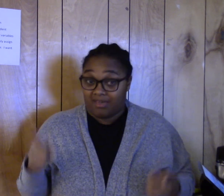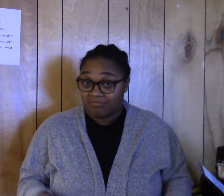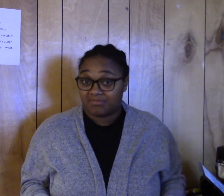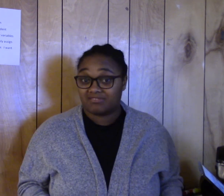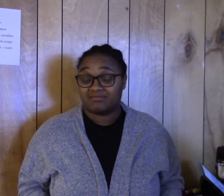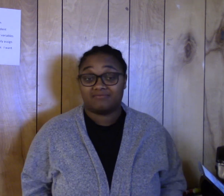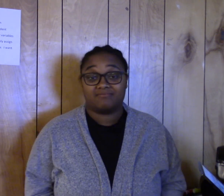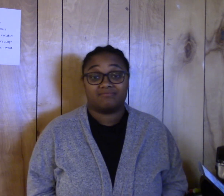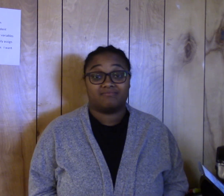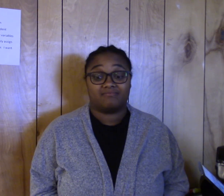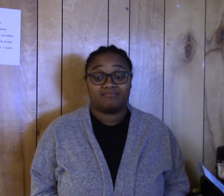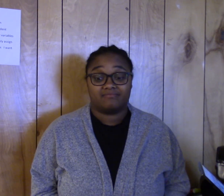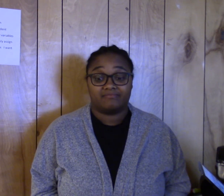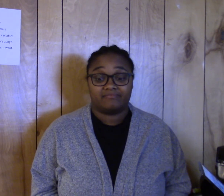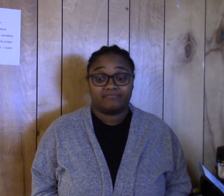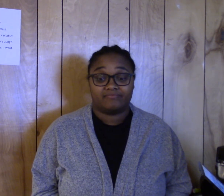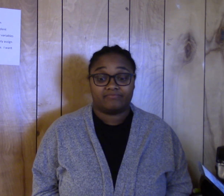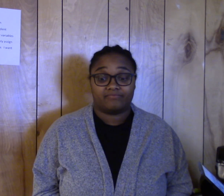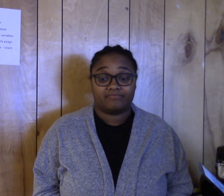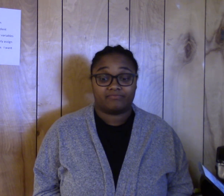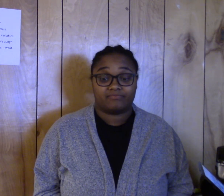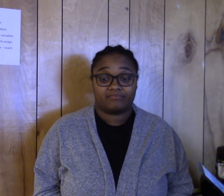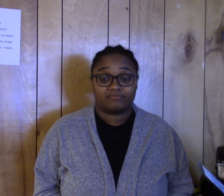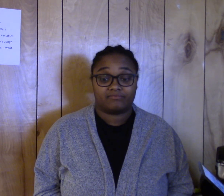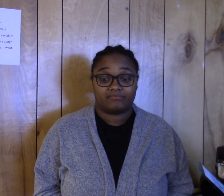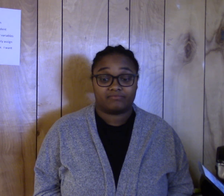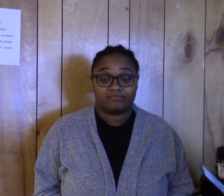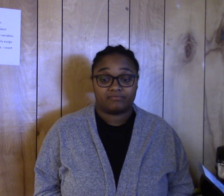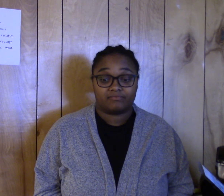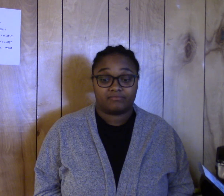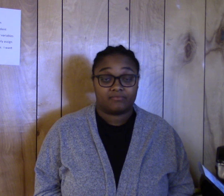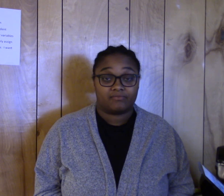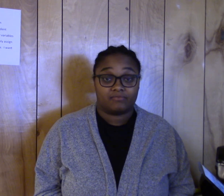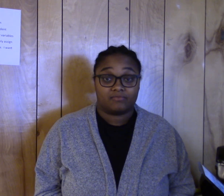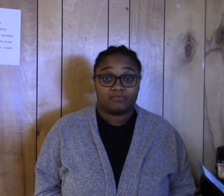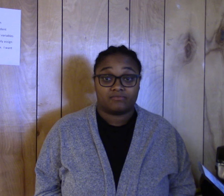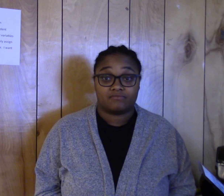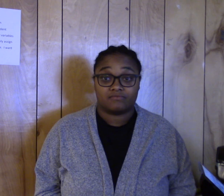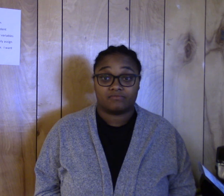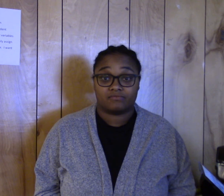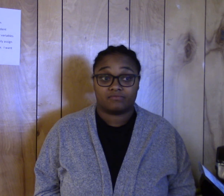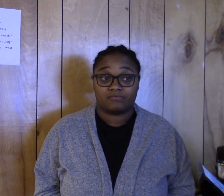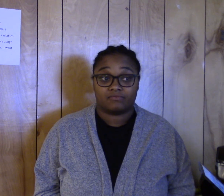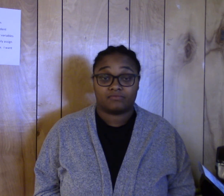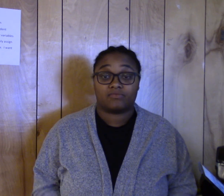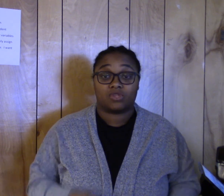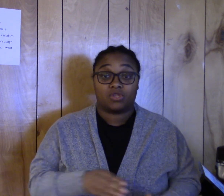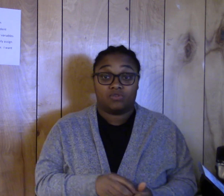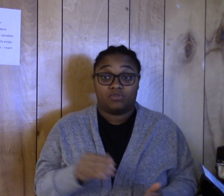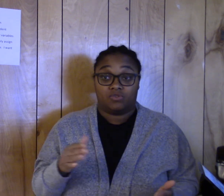had students here, off and on, down through the years, who are dating somebody else on